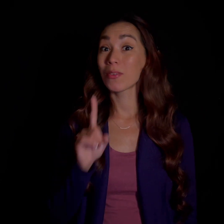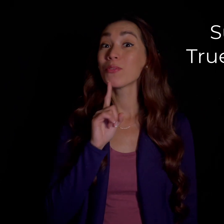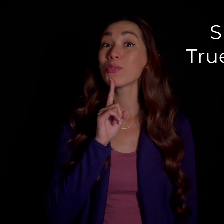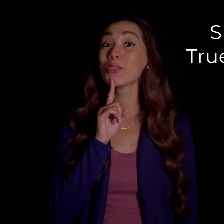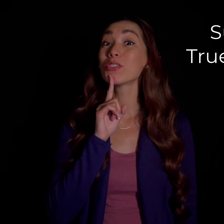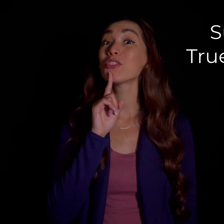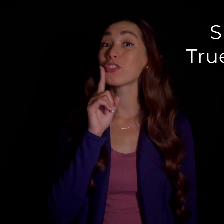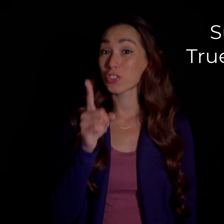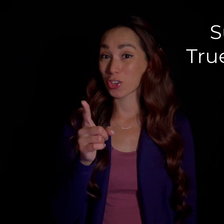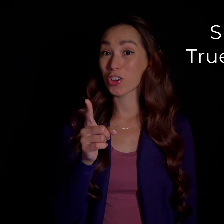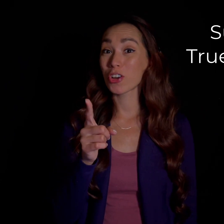For sure.